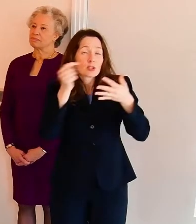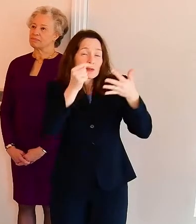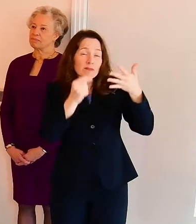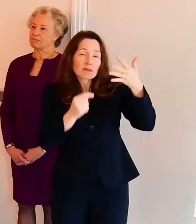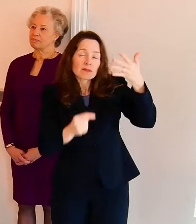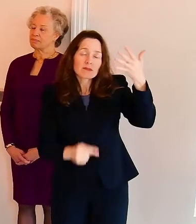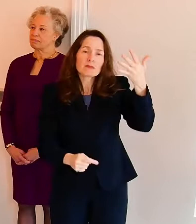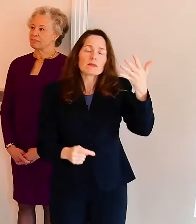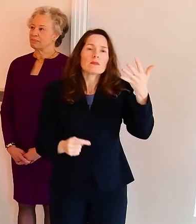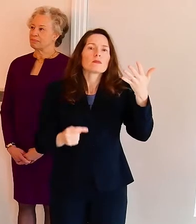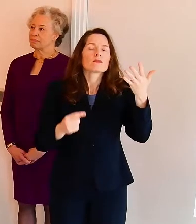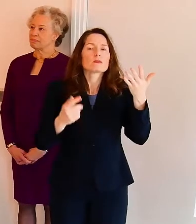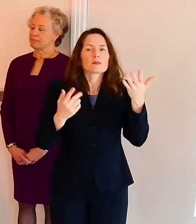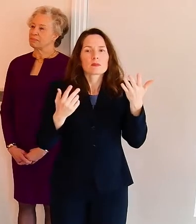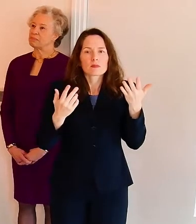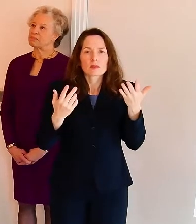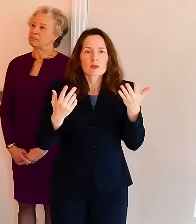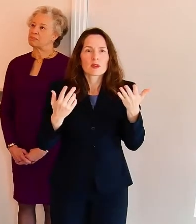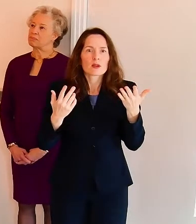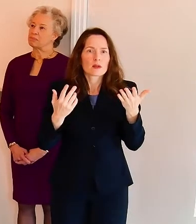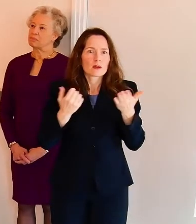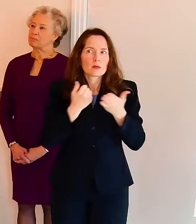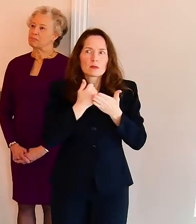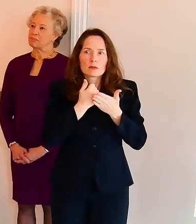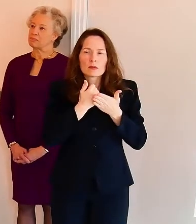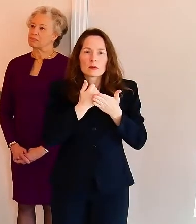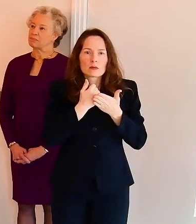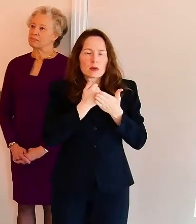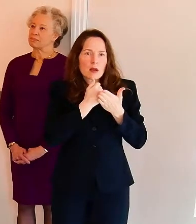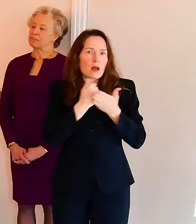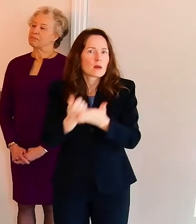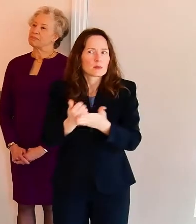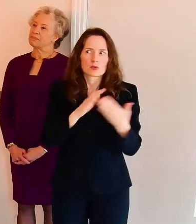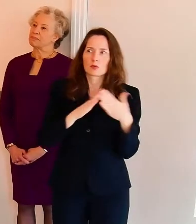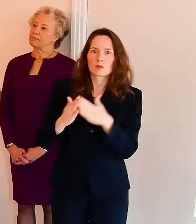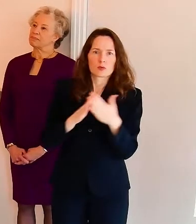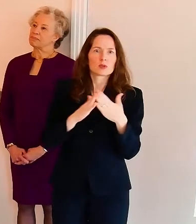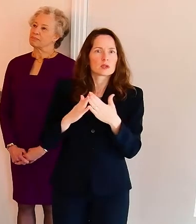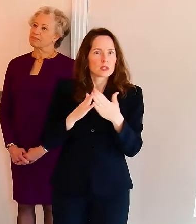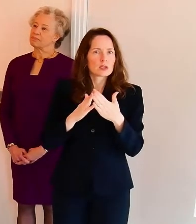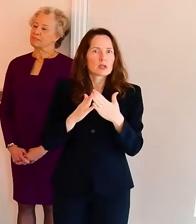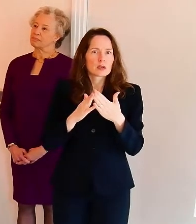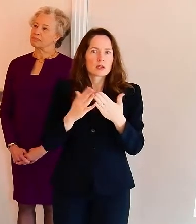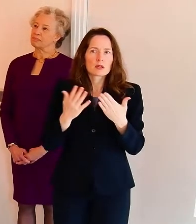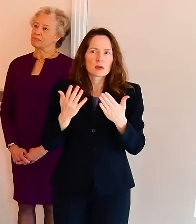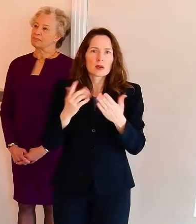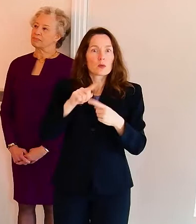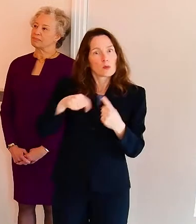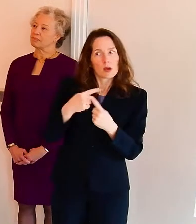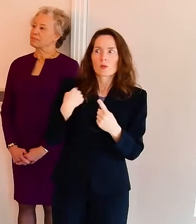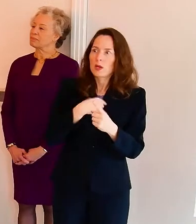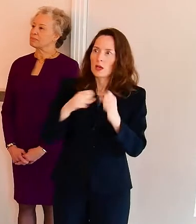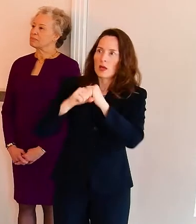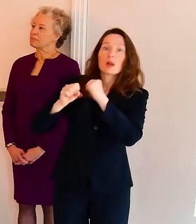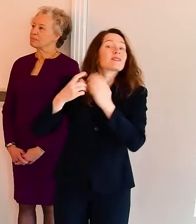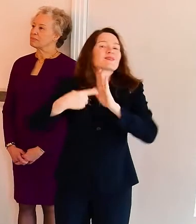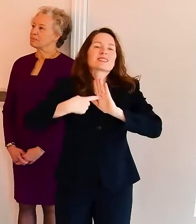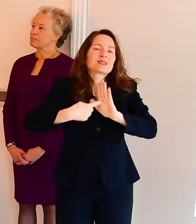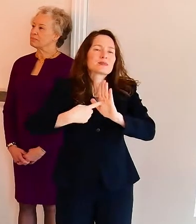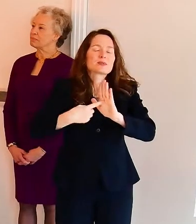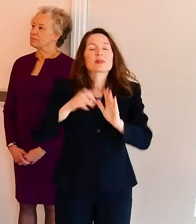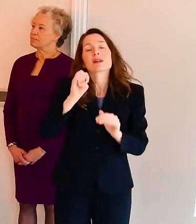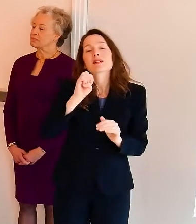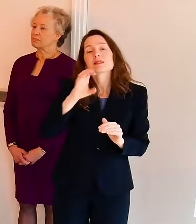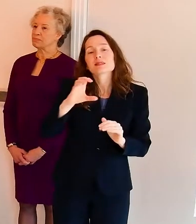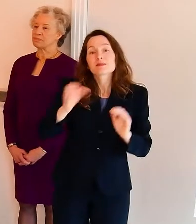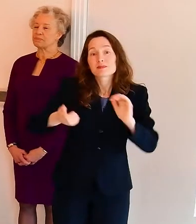through collaborative events and promotional materials. For instance, our friends at Ellicott City Partnership last year